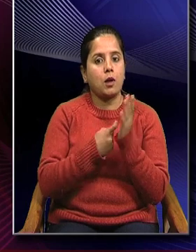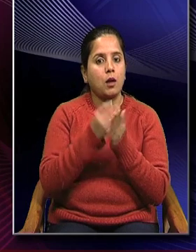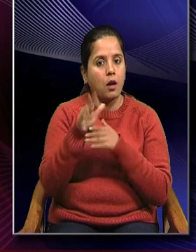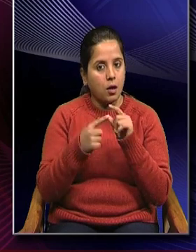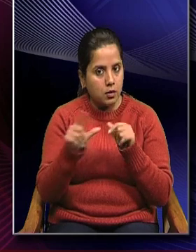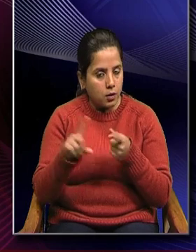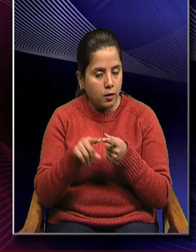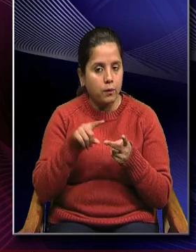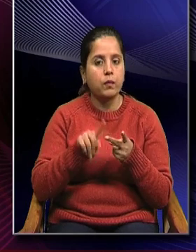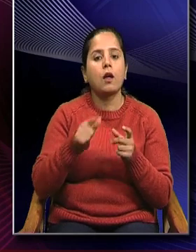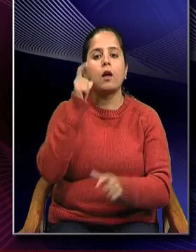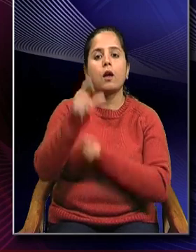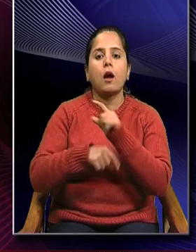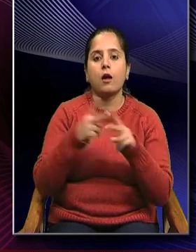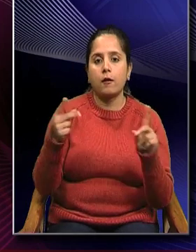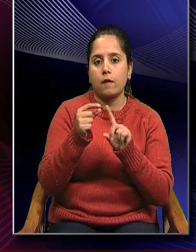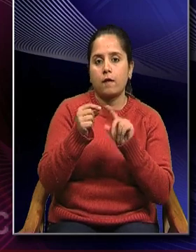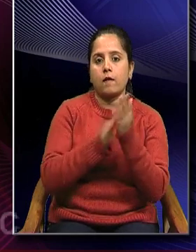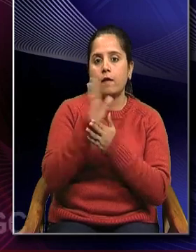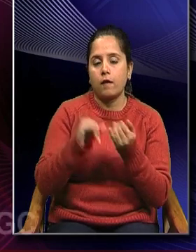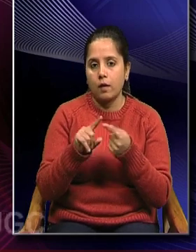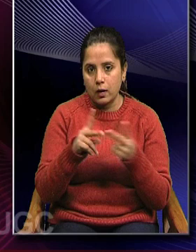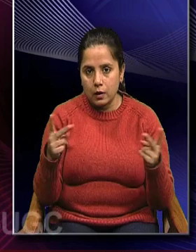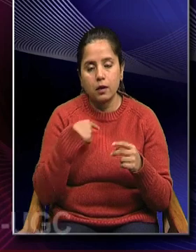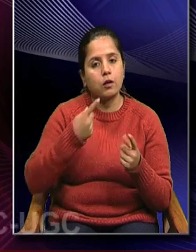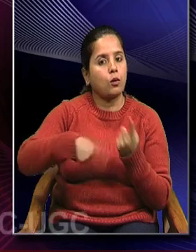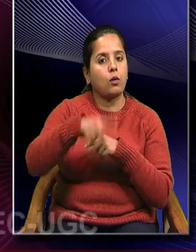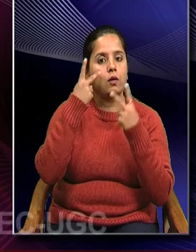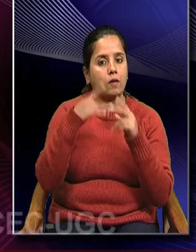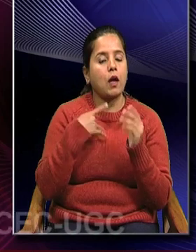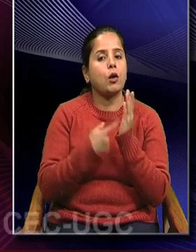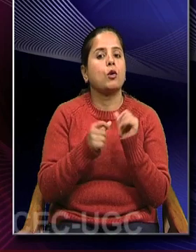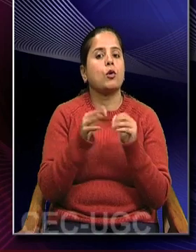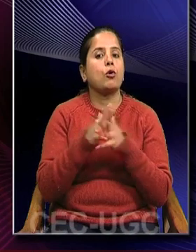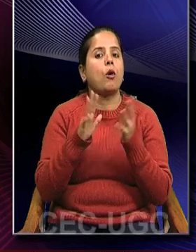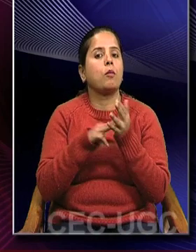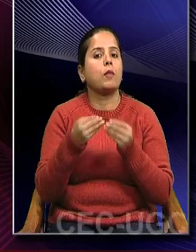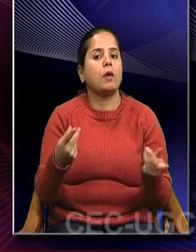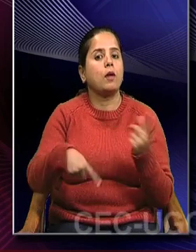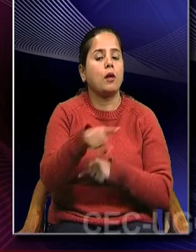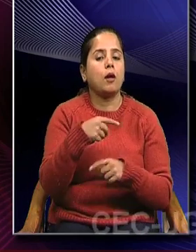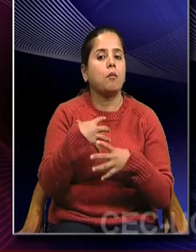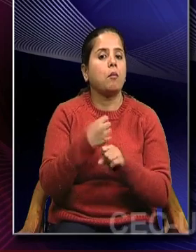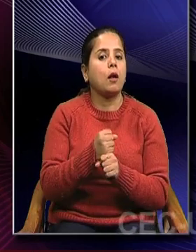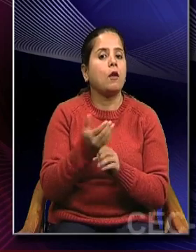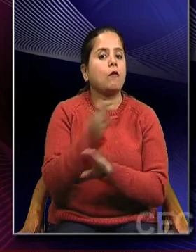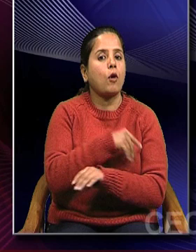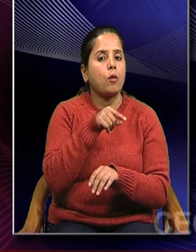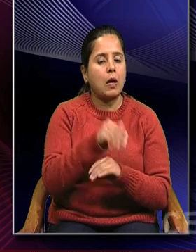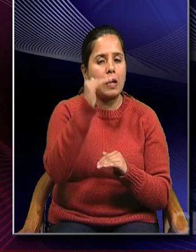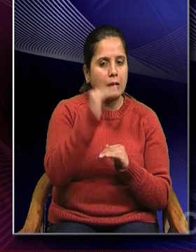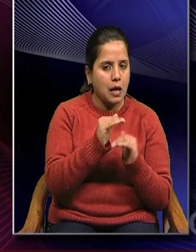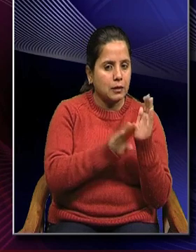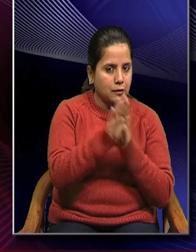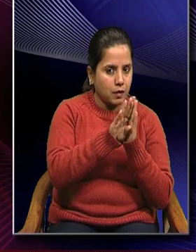the industrial phase, when we see that how raw materials they were being carried from the less developed